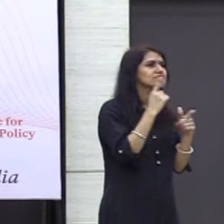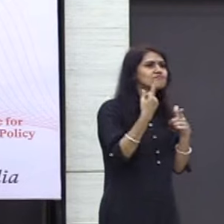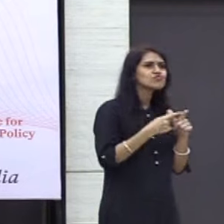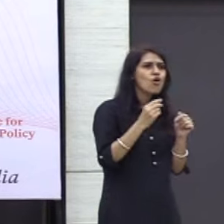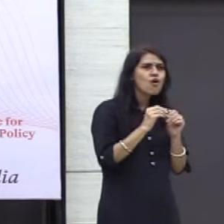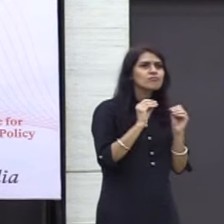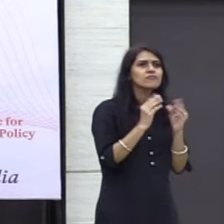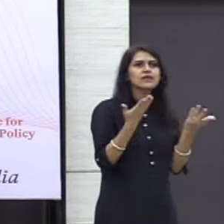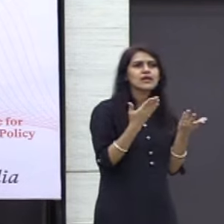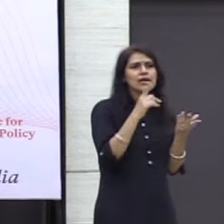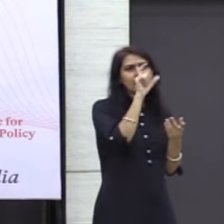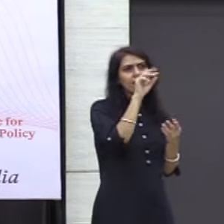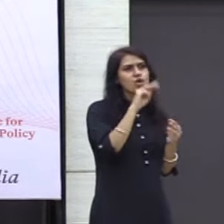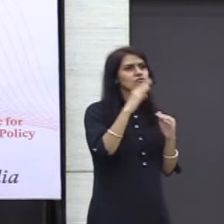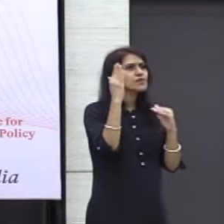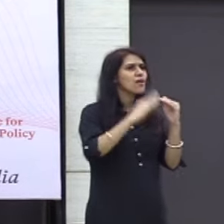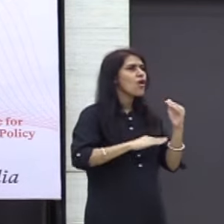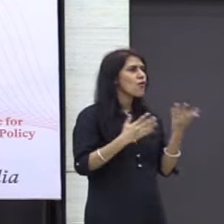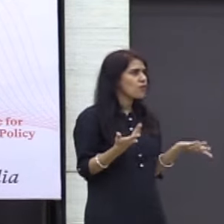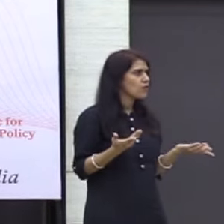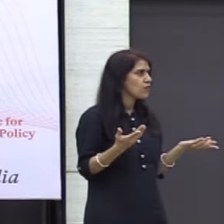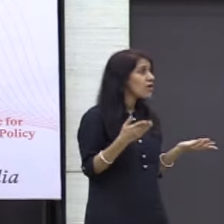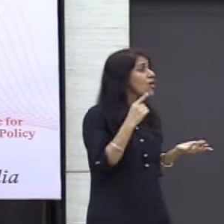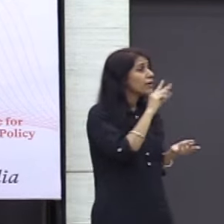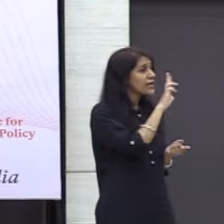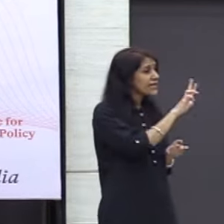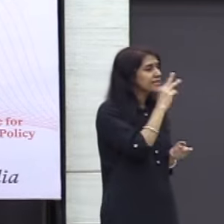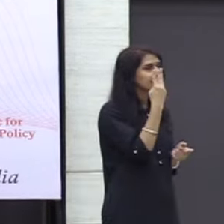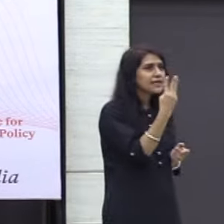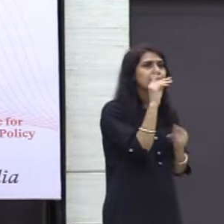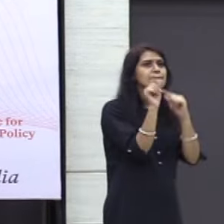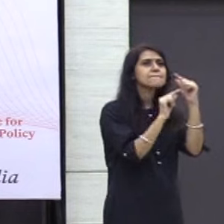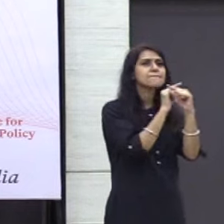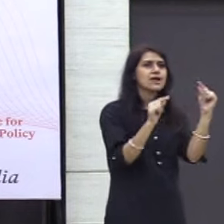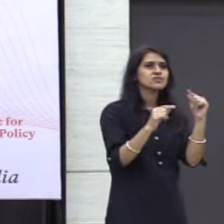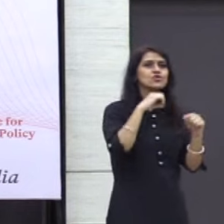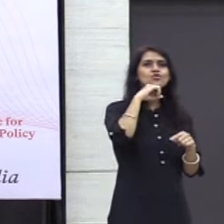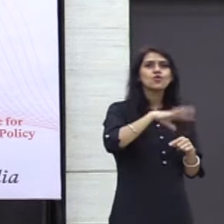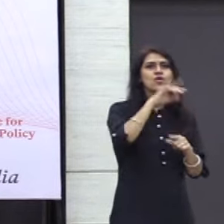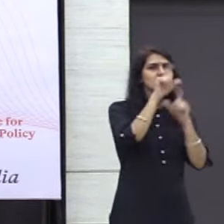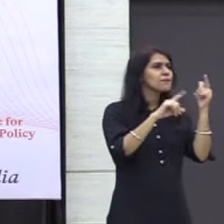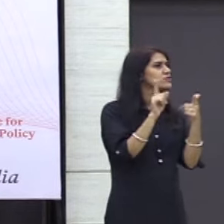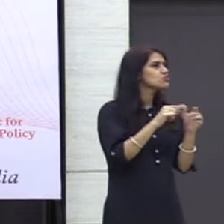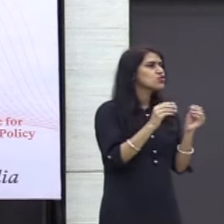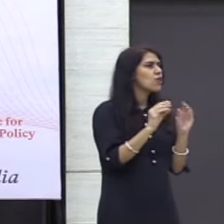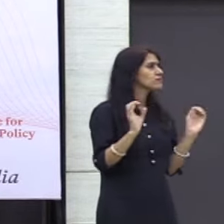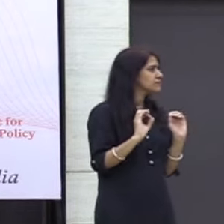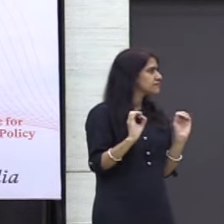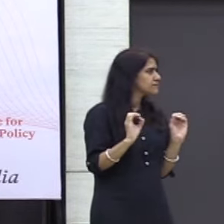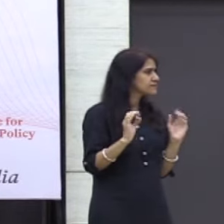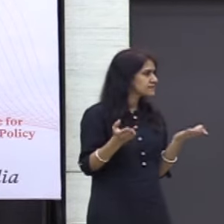country. The fact is that 83% of the youth are unemployed in this